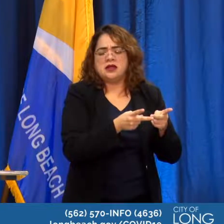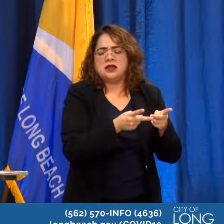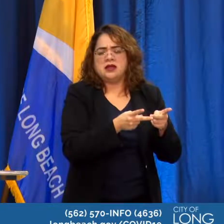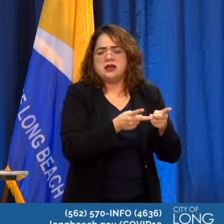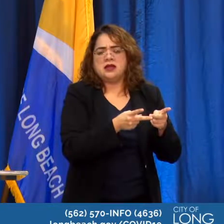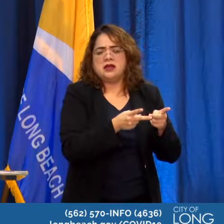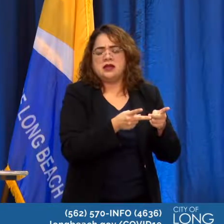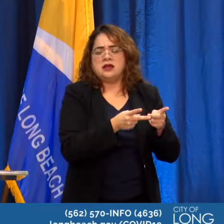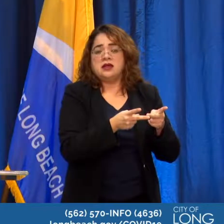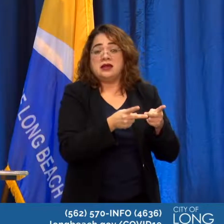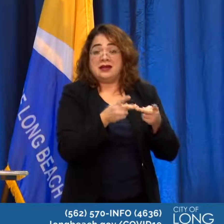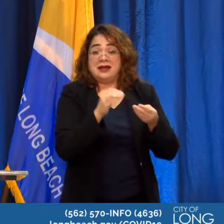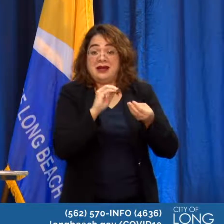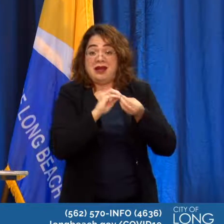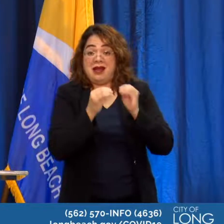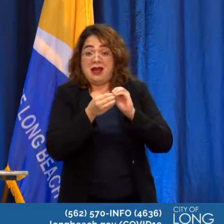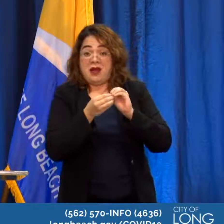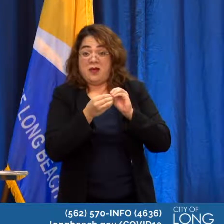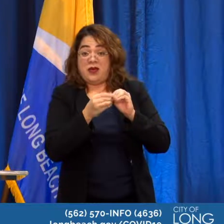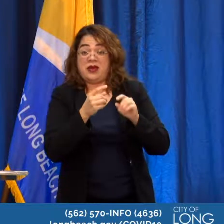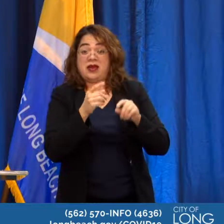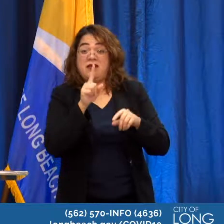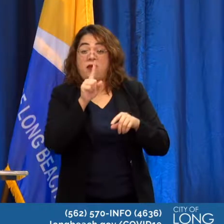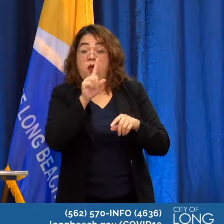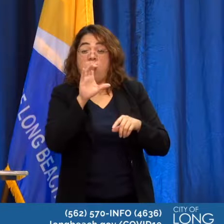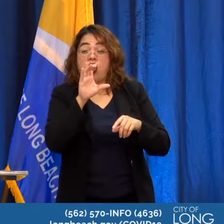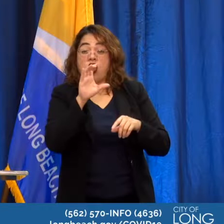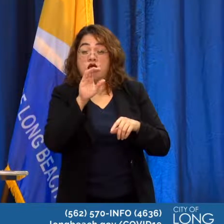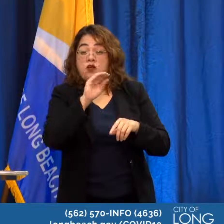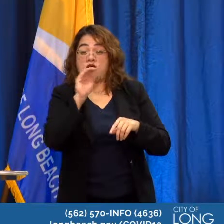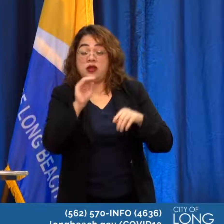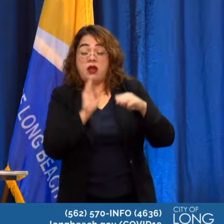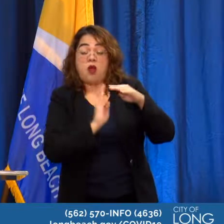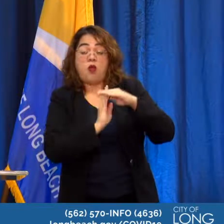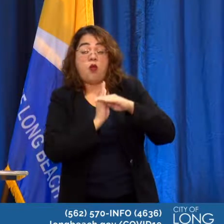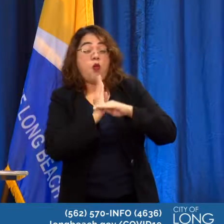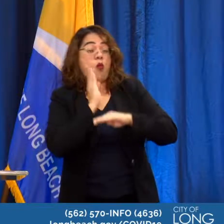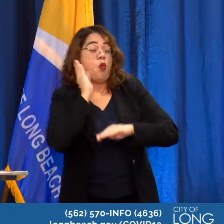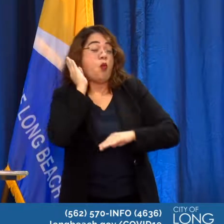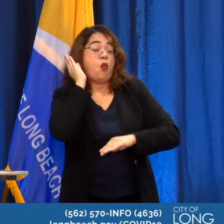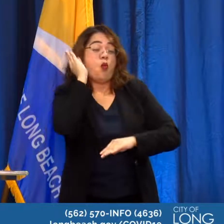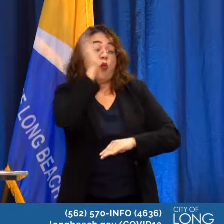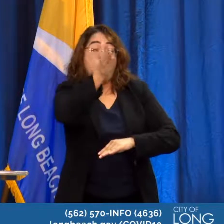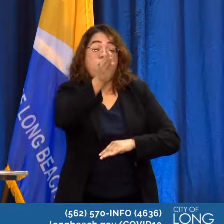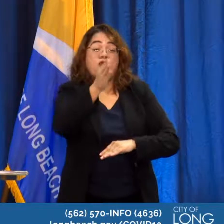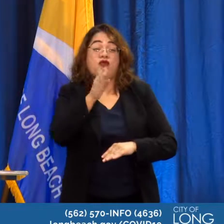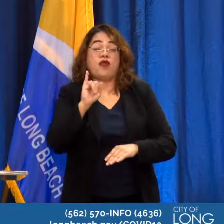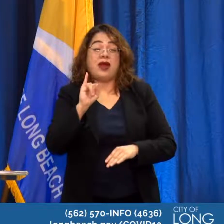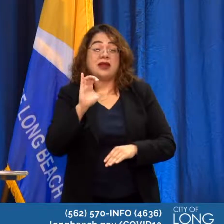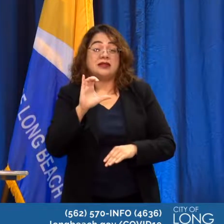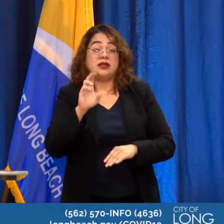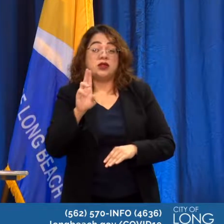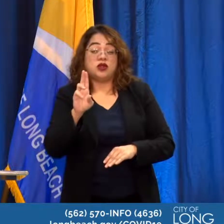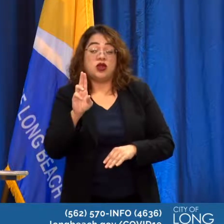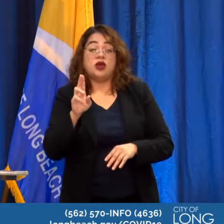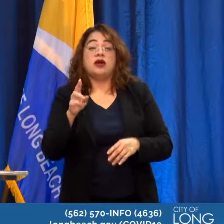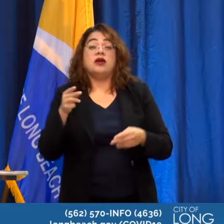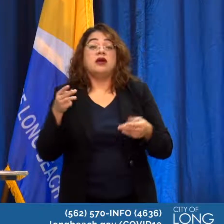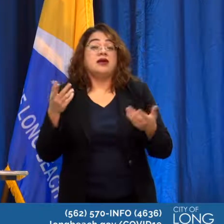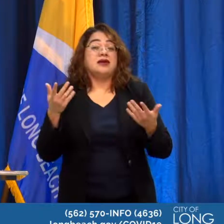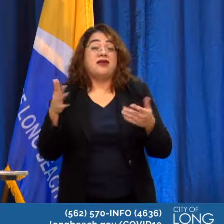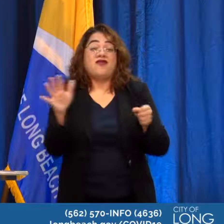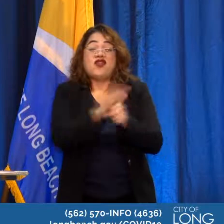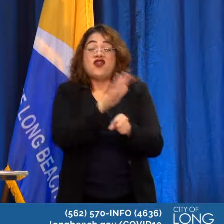to 100% plus occupancy of ICU beds and other beds in hospitals in Long Beach. And I